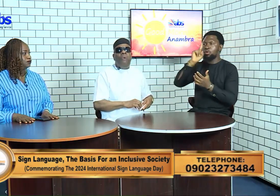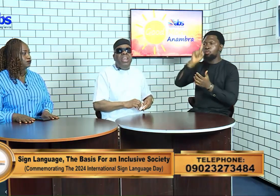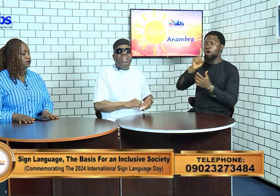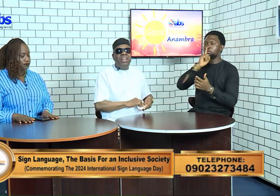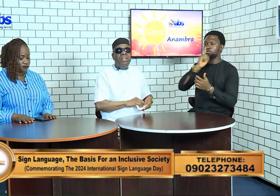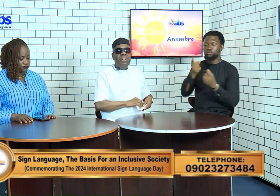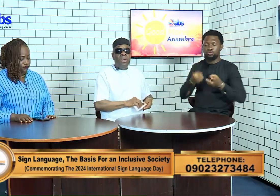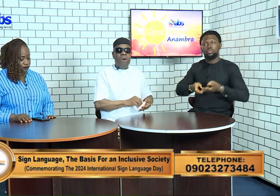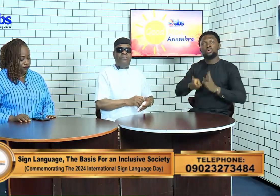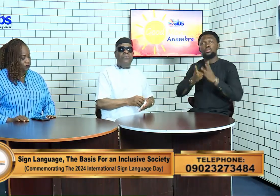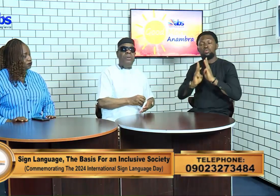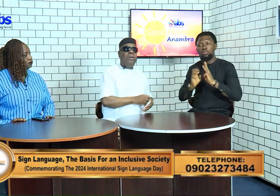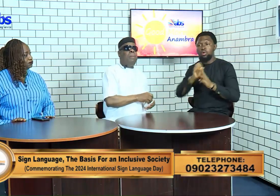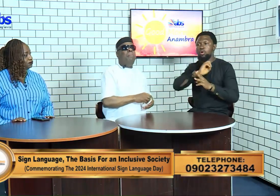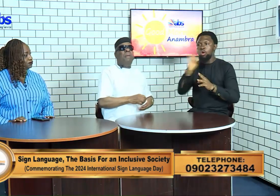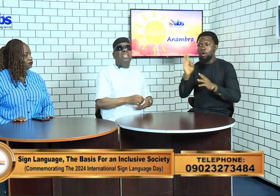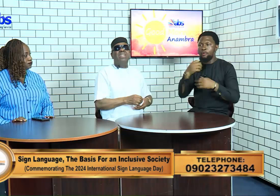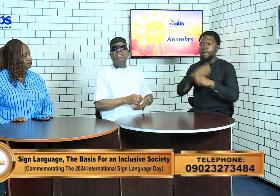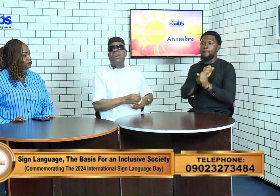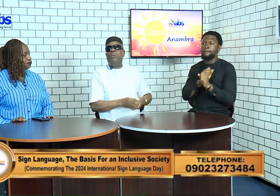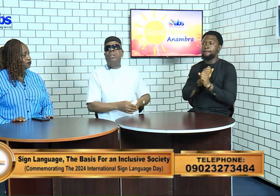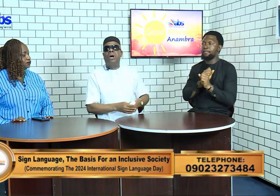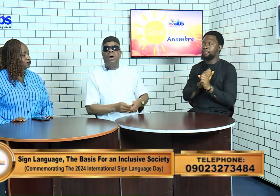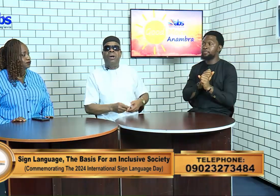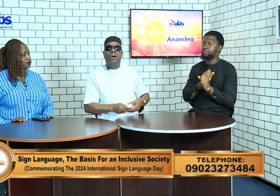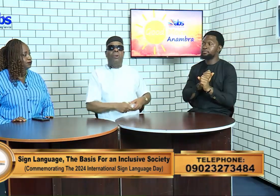sure way of making